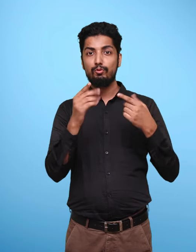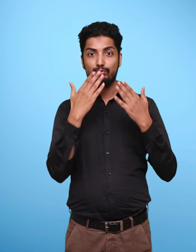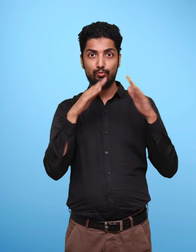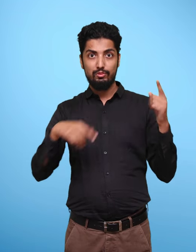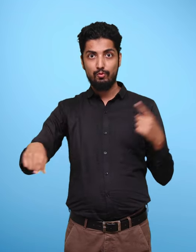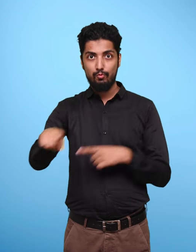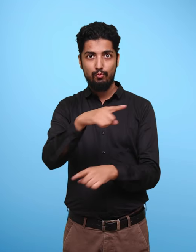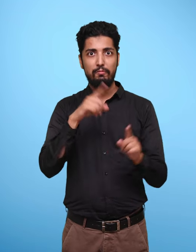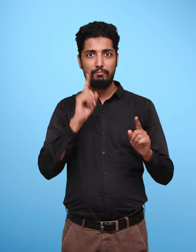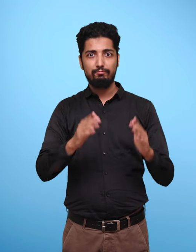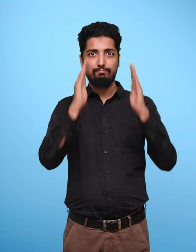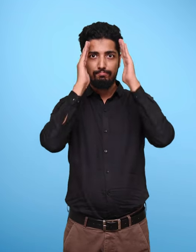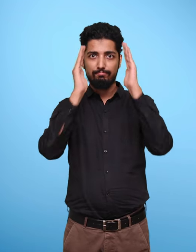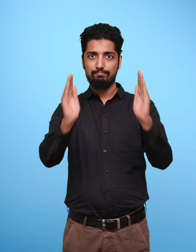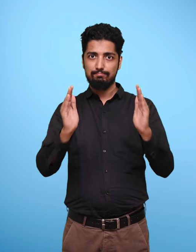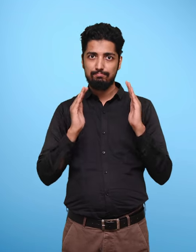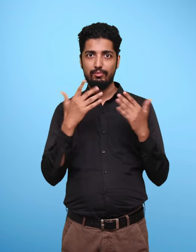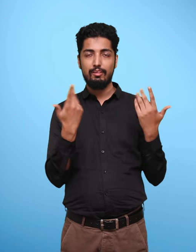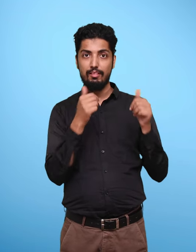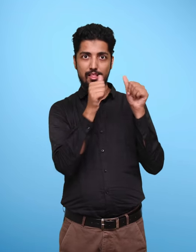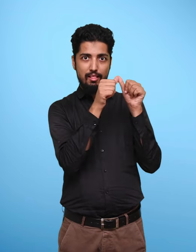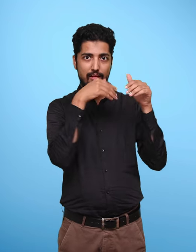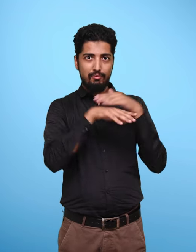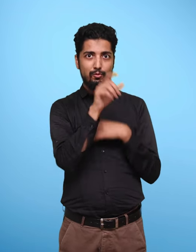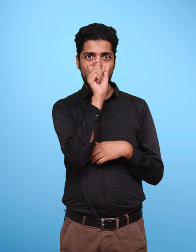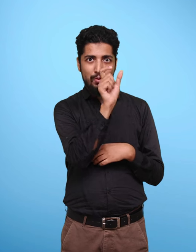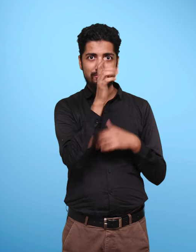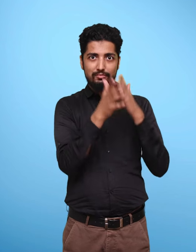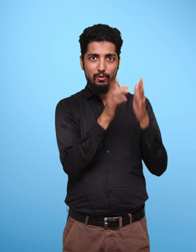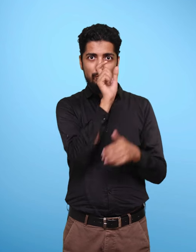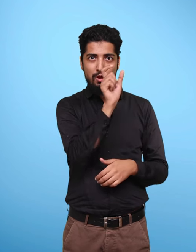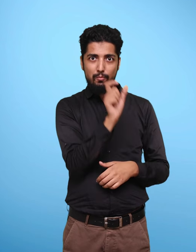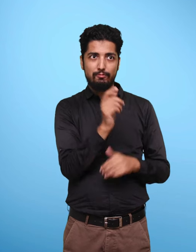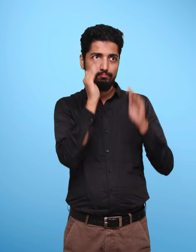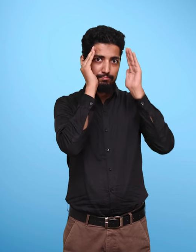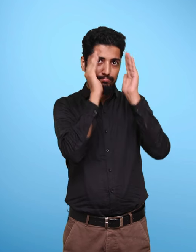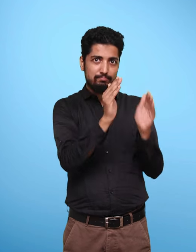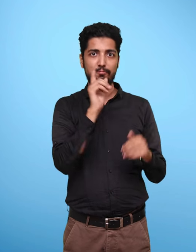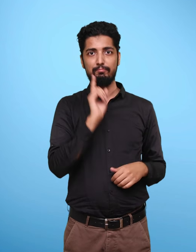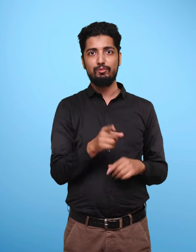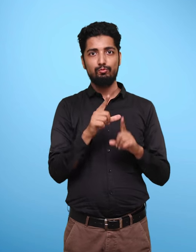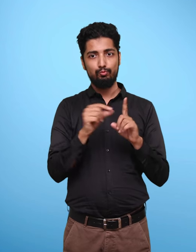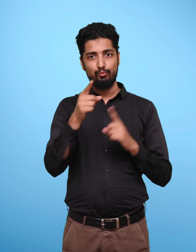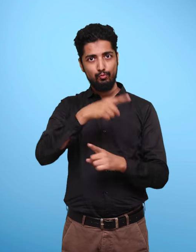1. Draw attention of the children to the initial sound of each word given above.